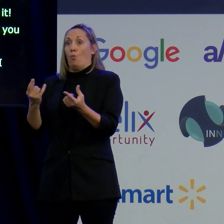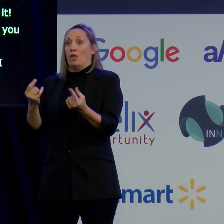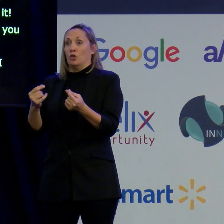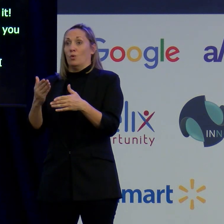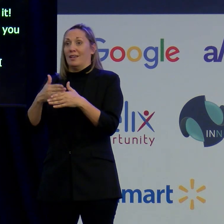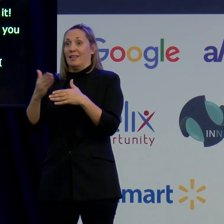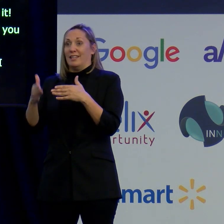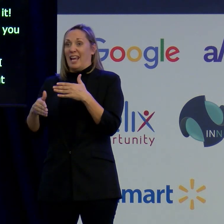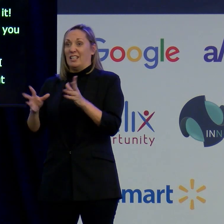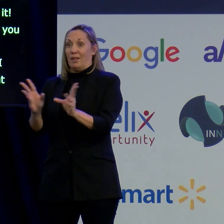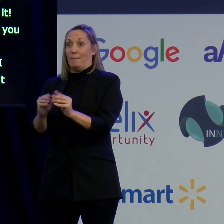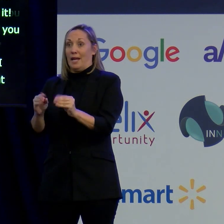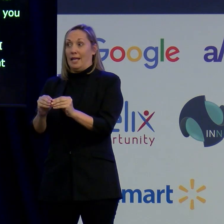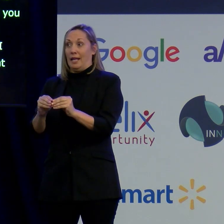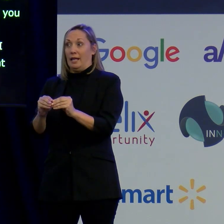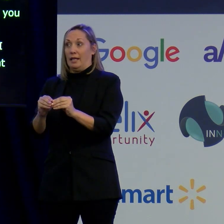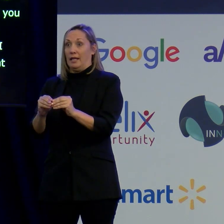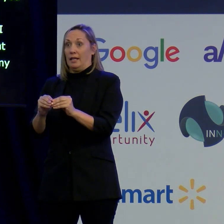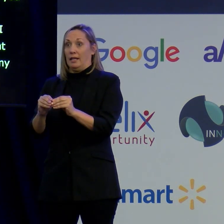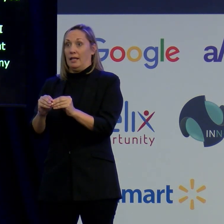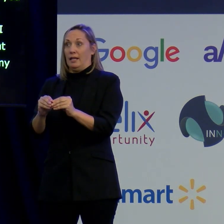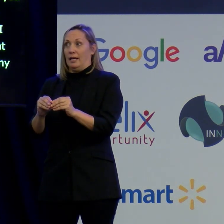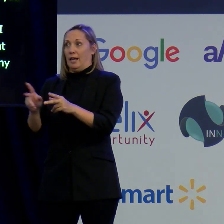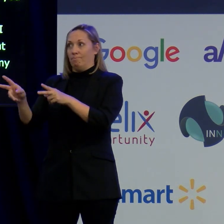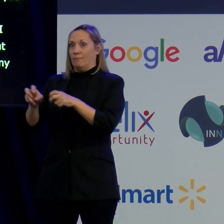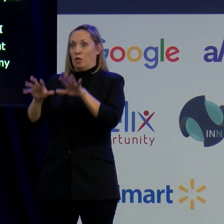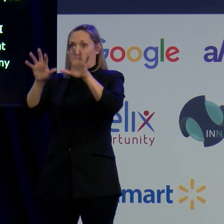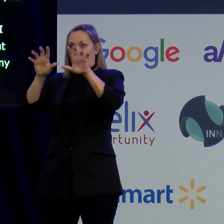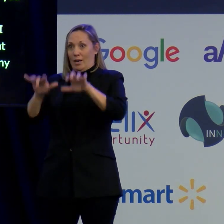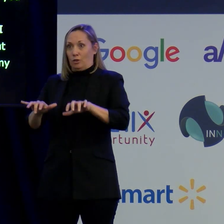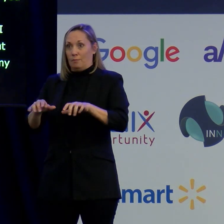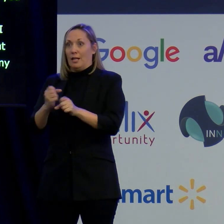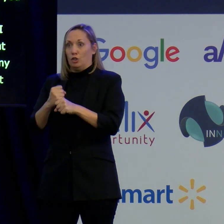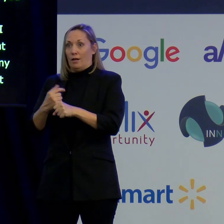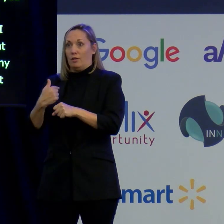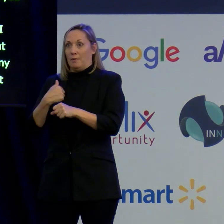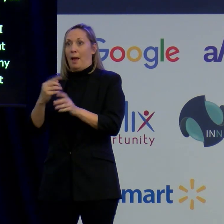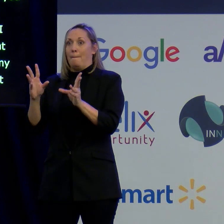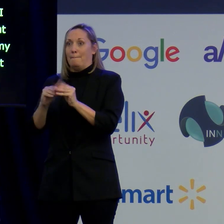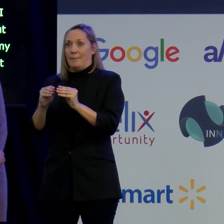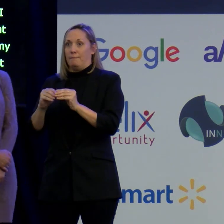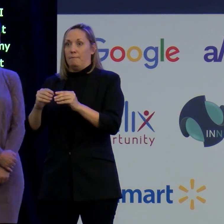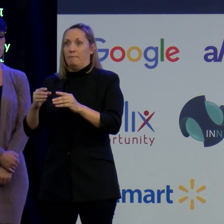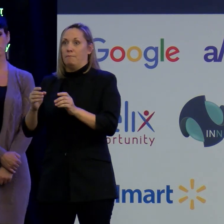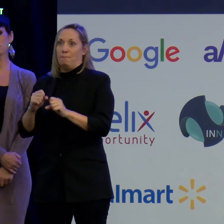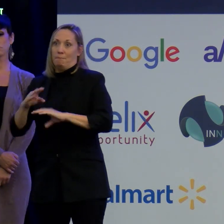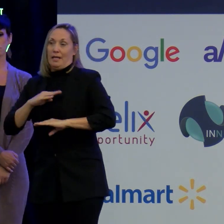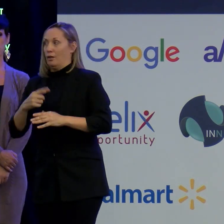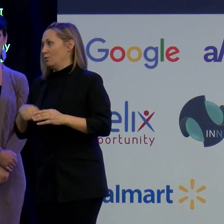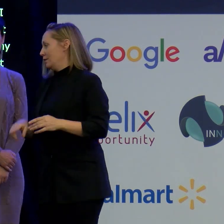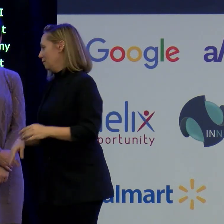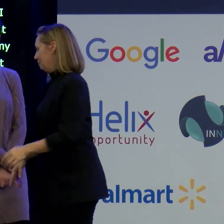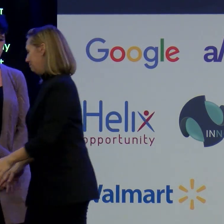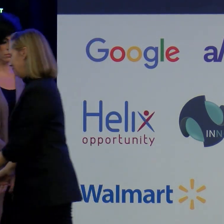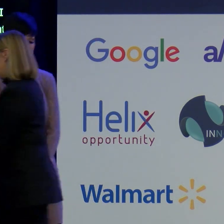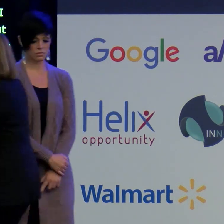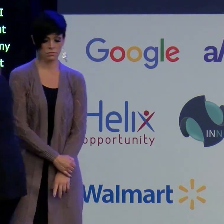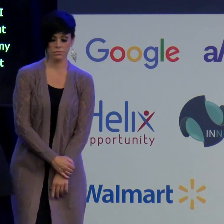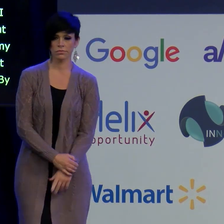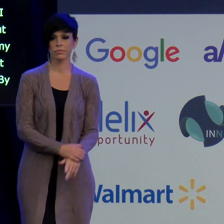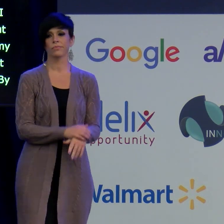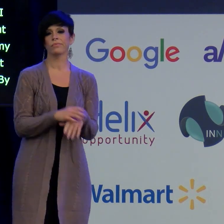end of my meeting, it is scraping that transcript and generating me meeting notes. By the way, that was